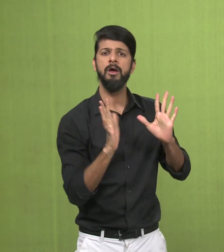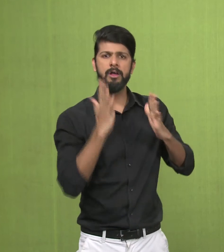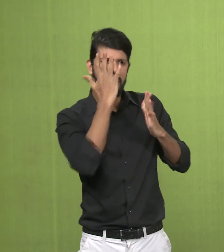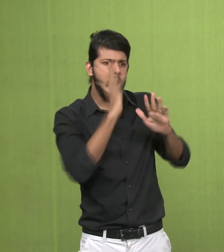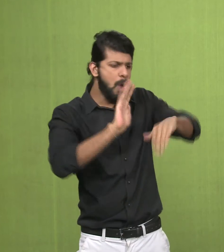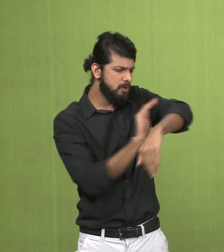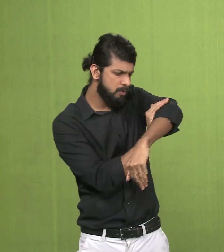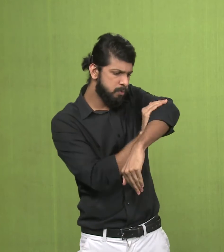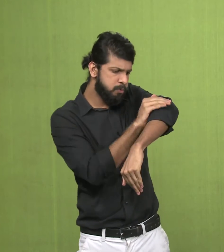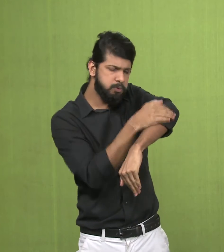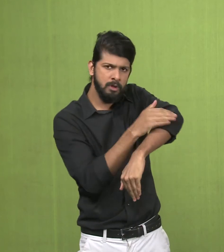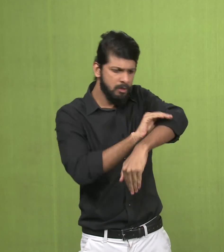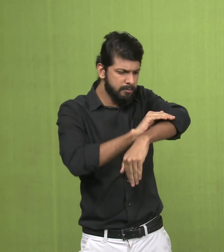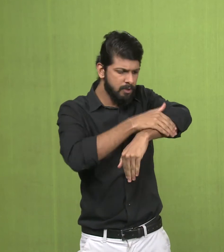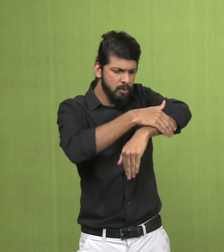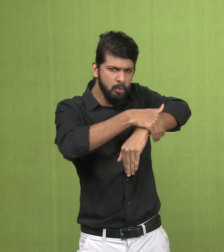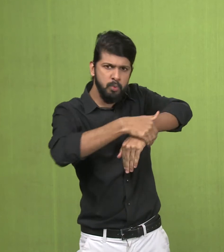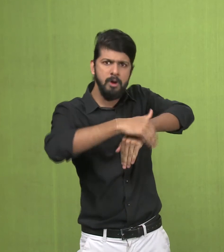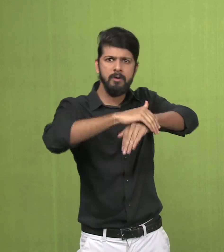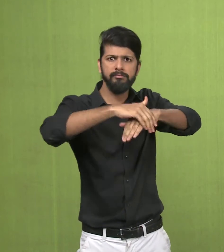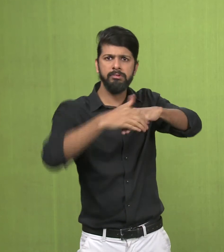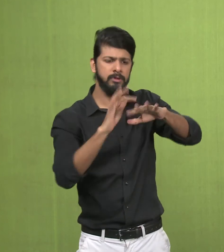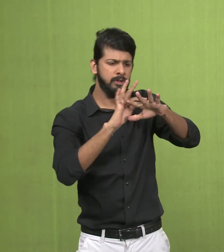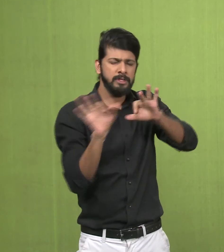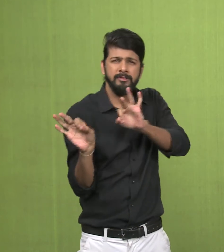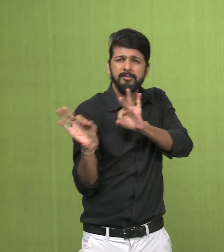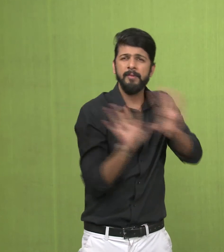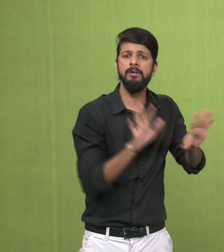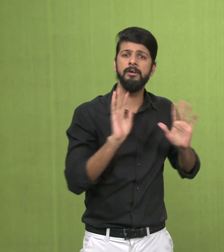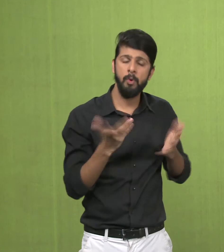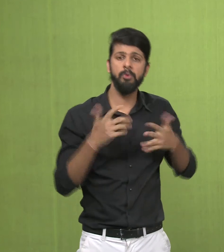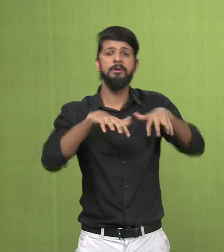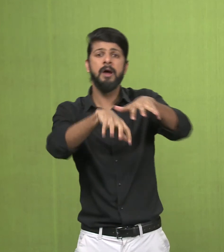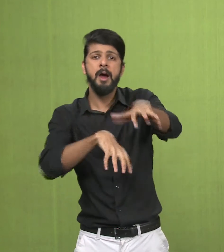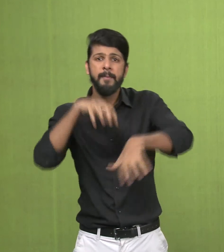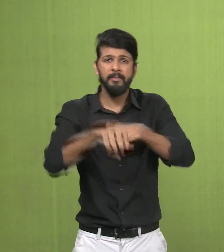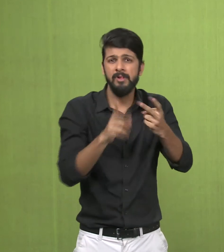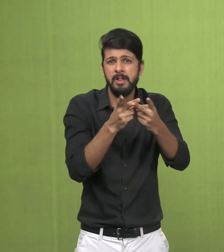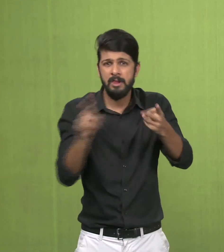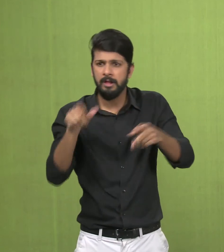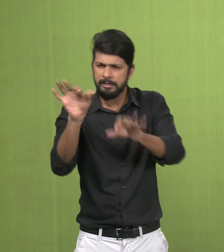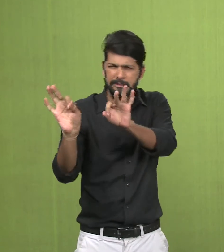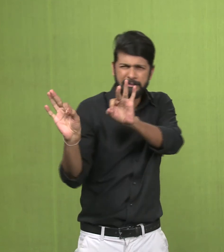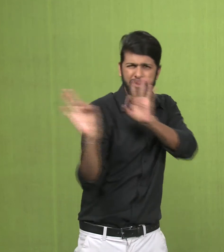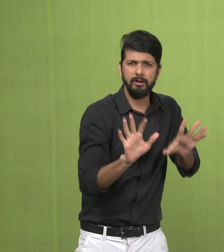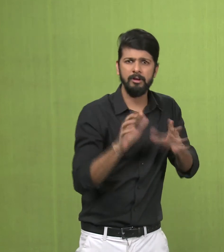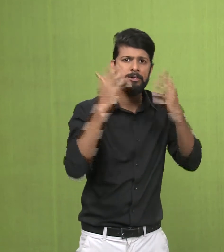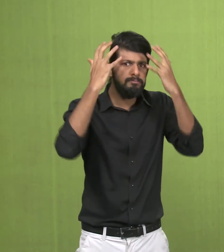and the depiction was very realistic, be it human figures